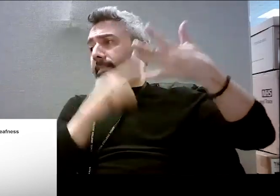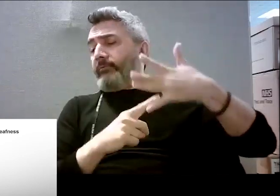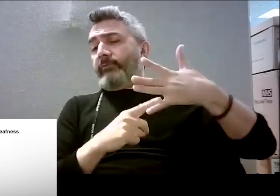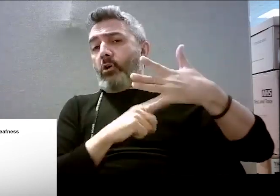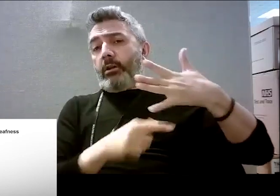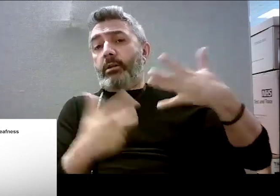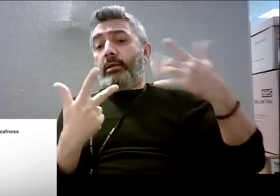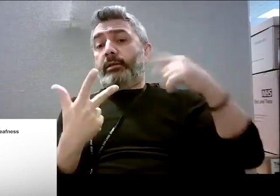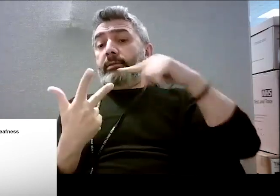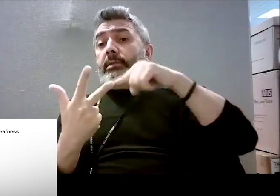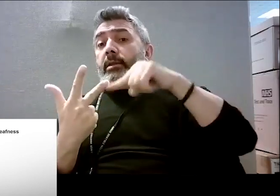family.